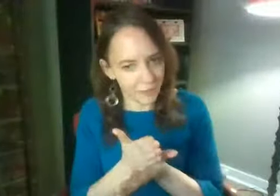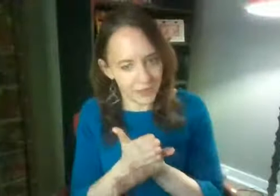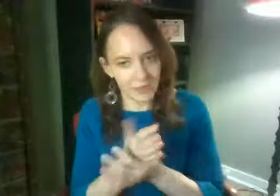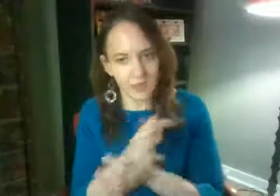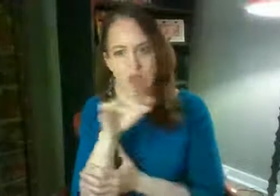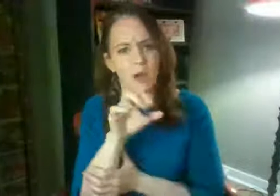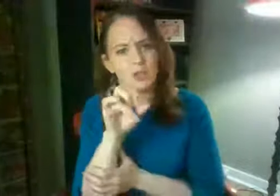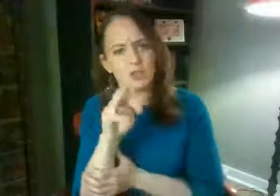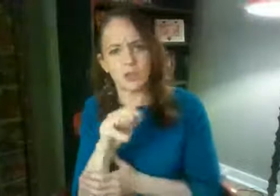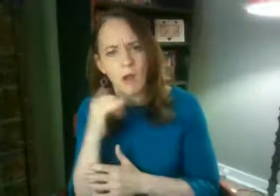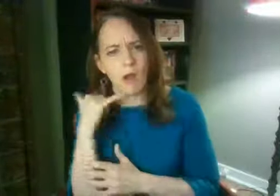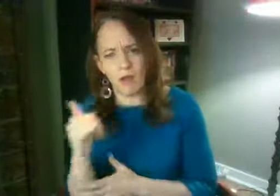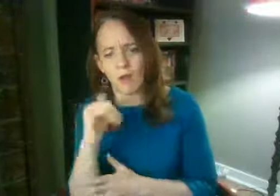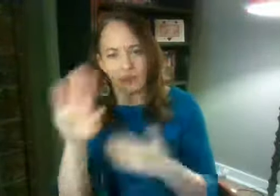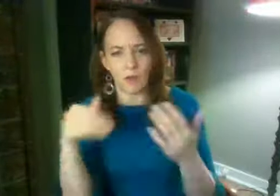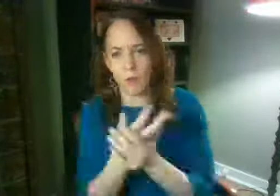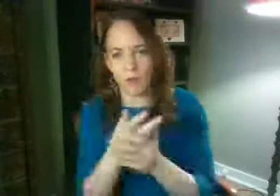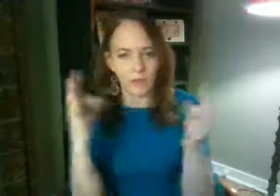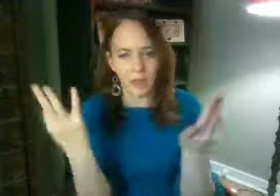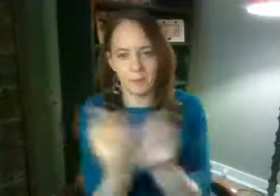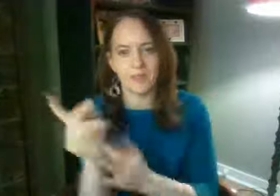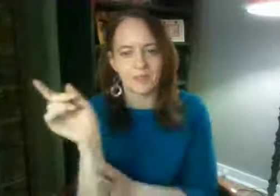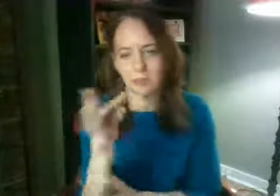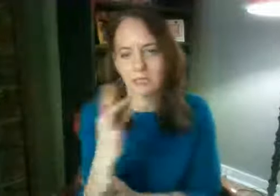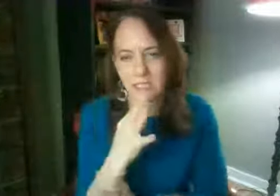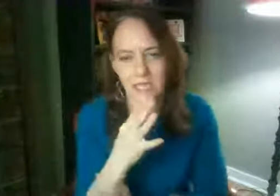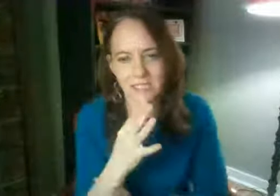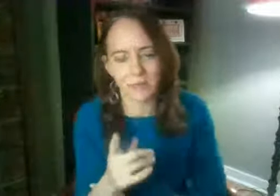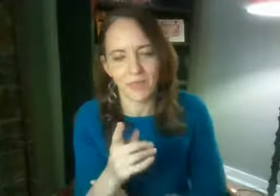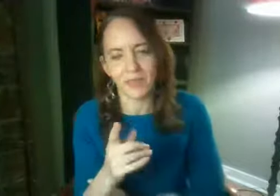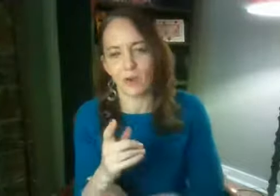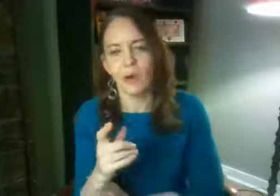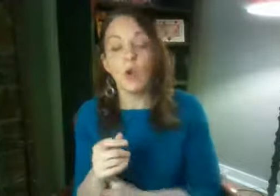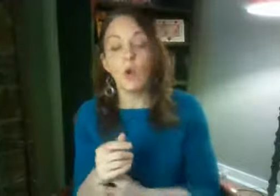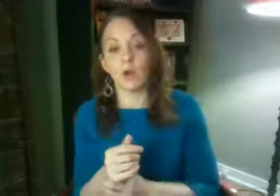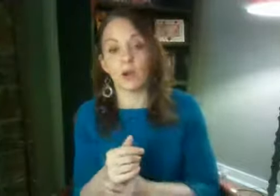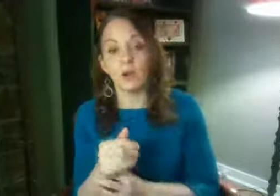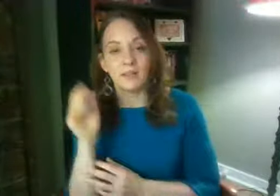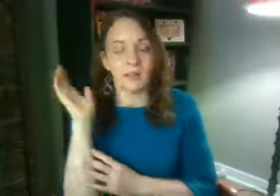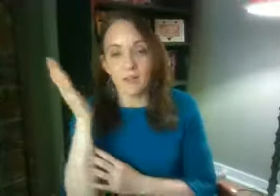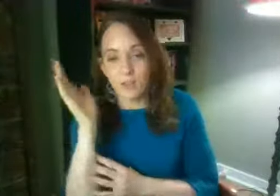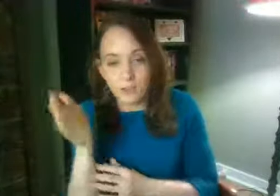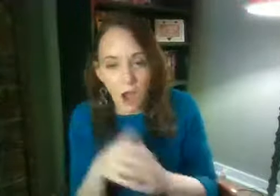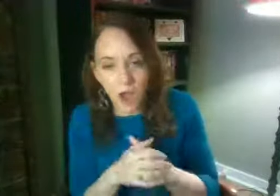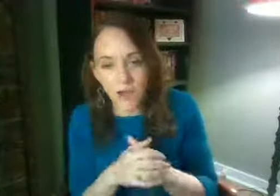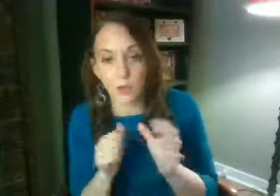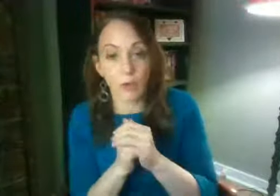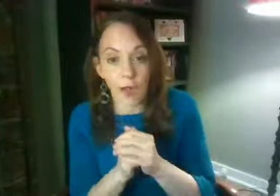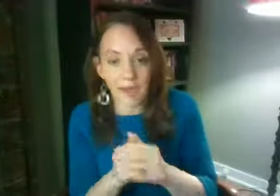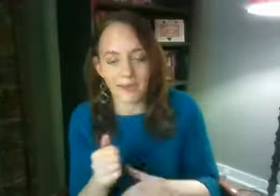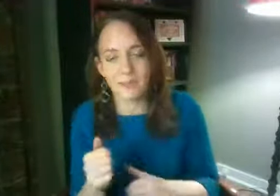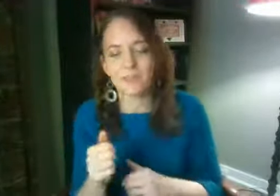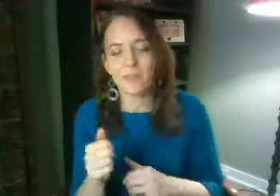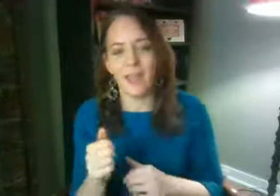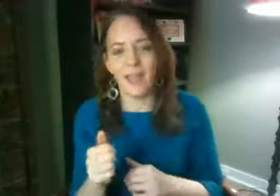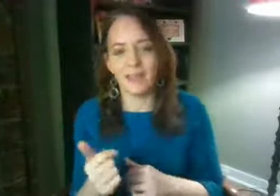for a minute because you're on a Zoom call with your whole family and somebody's saying something or giving a little talk or praying.